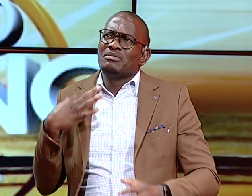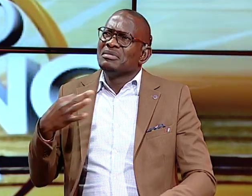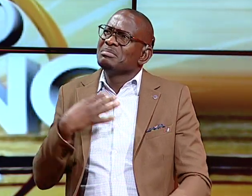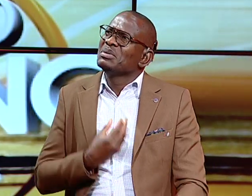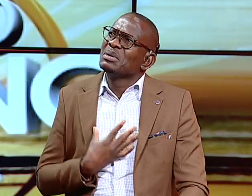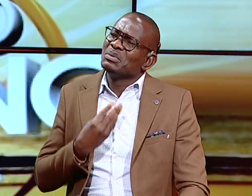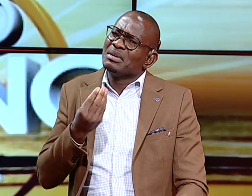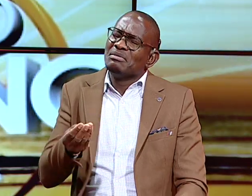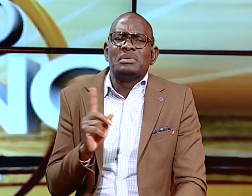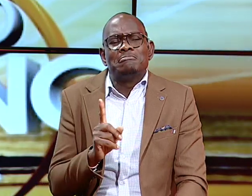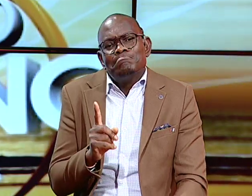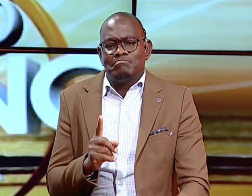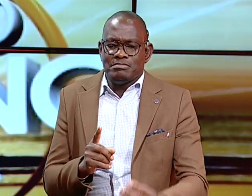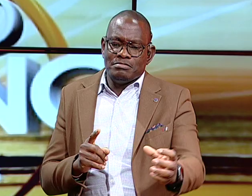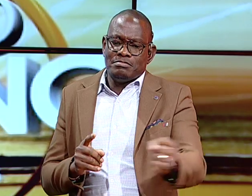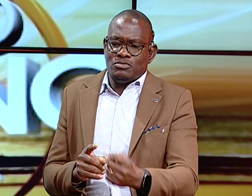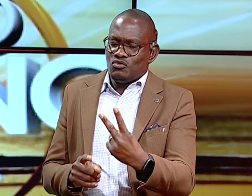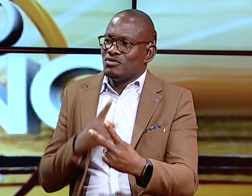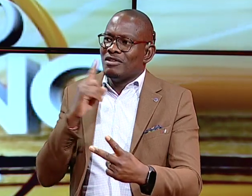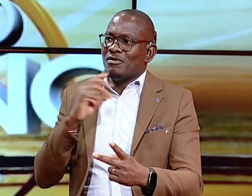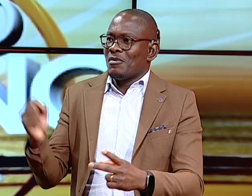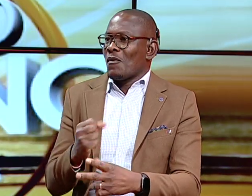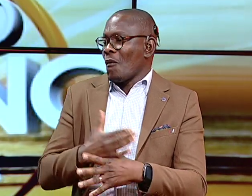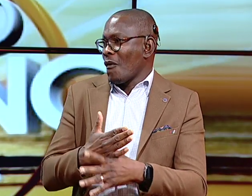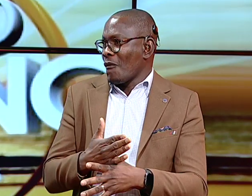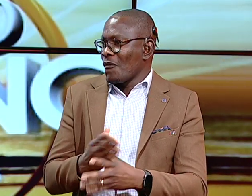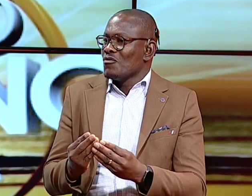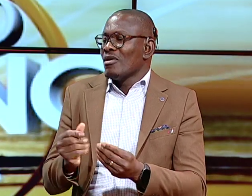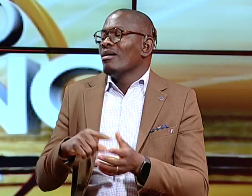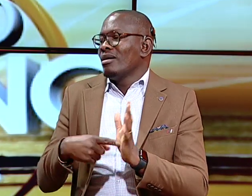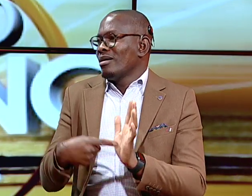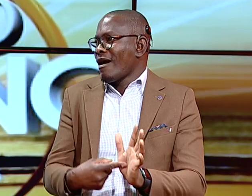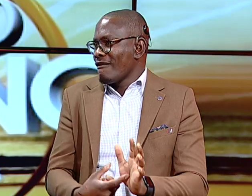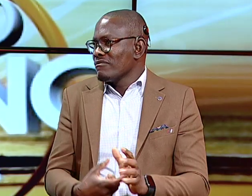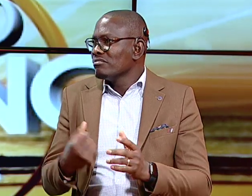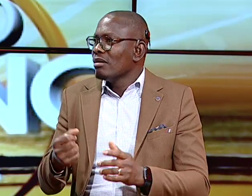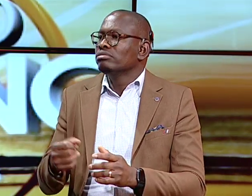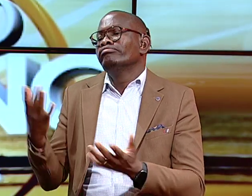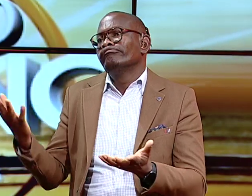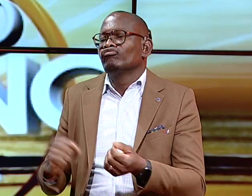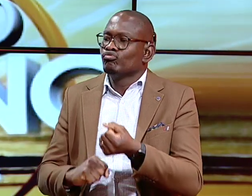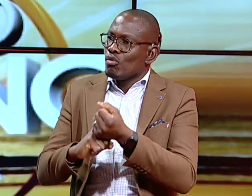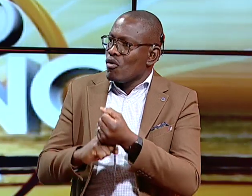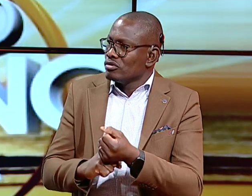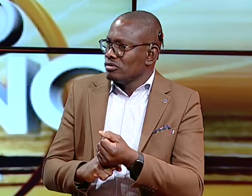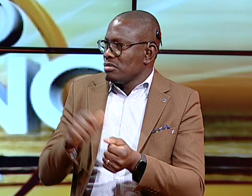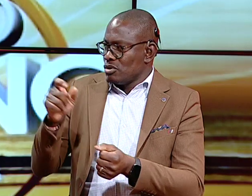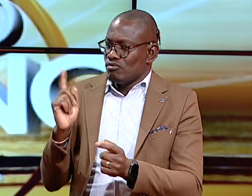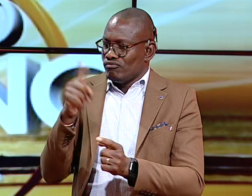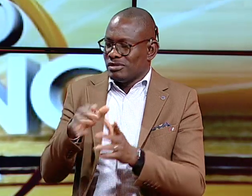sector, employ deaf people because they can offer solutions. If it's one deaf people, is